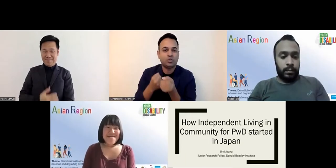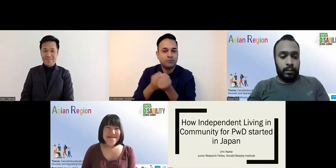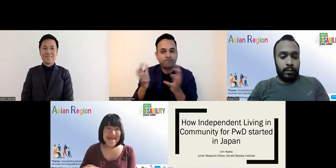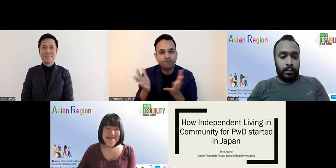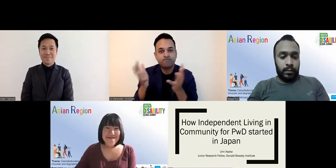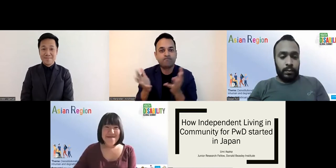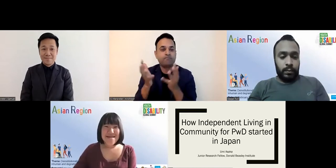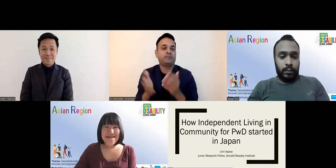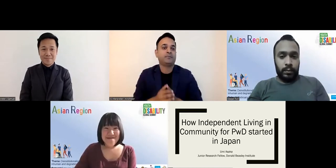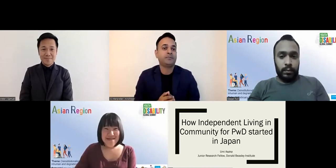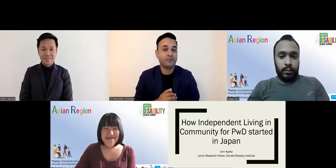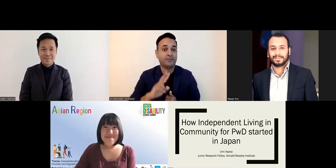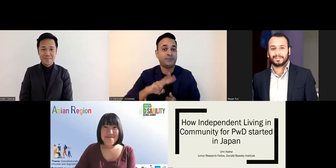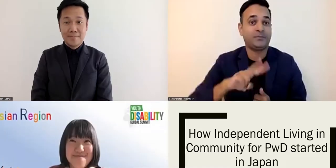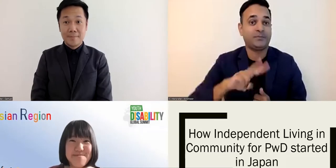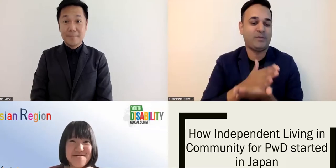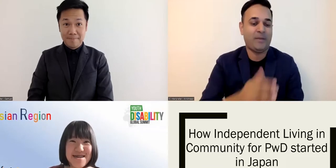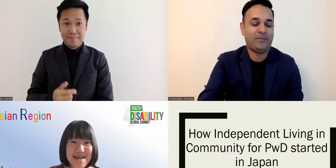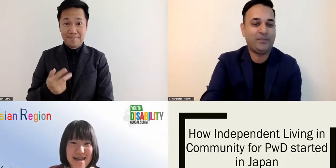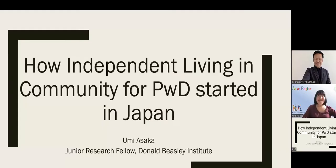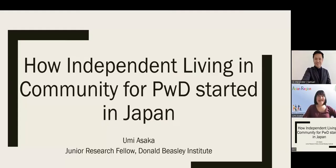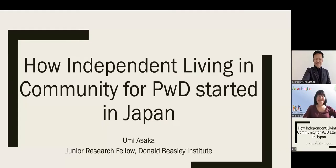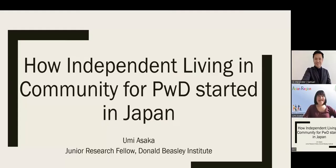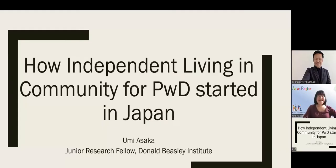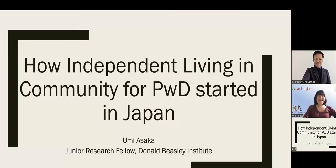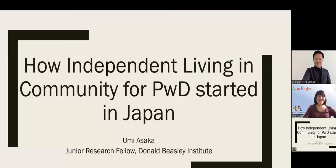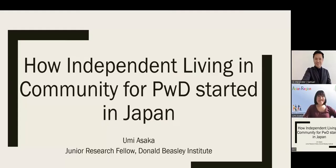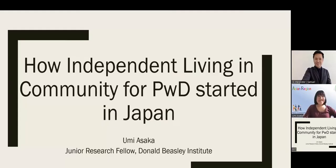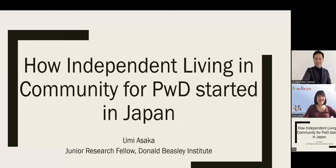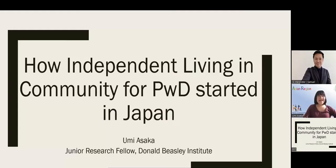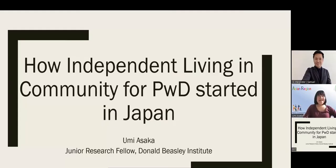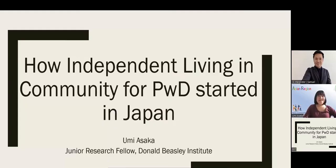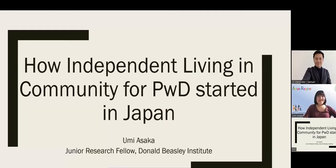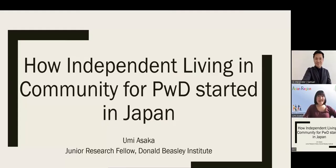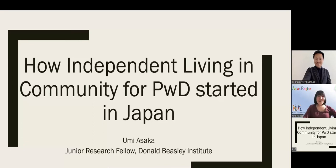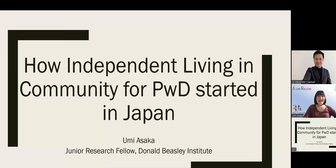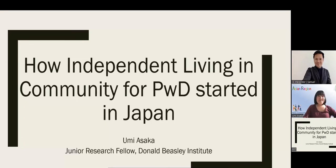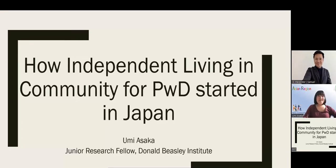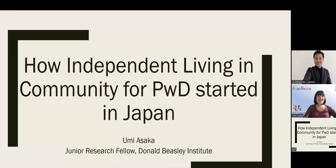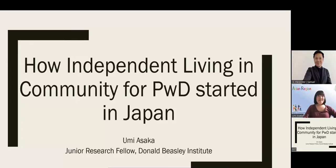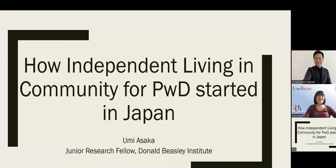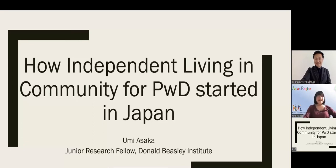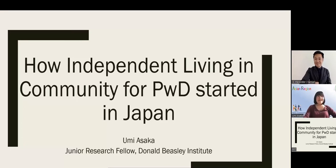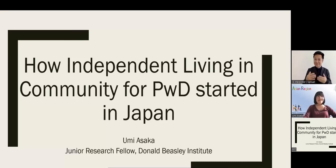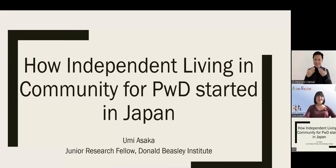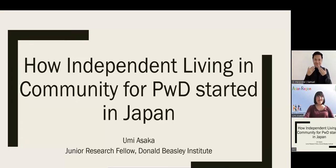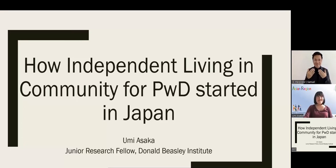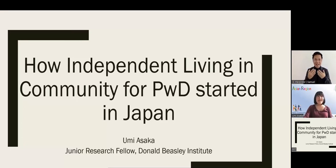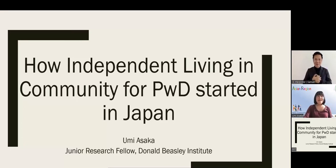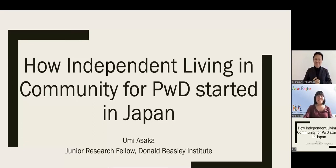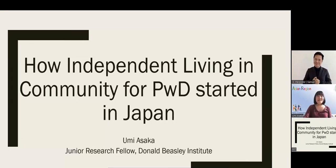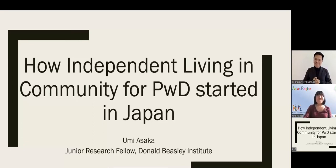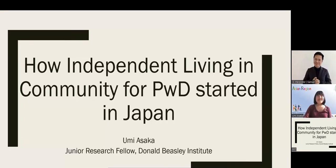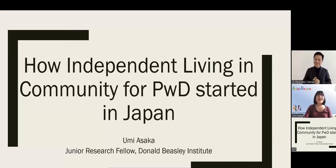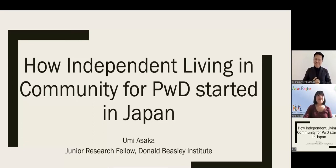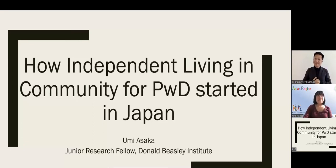Hello, thank you for the introduction, Mr. Puri. Thank you. So today I'm going to present to you